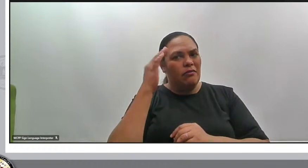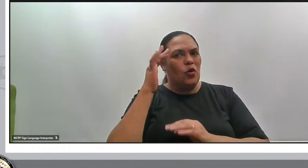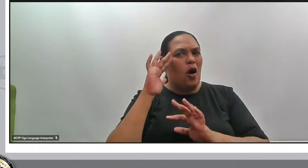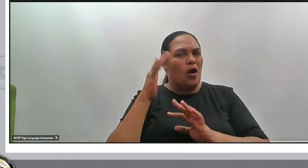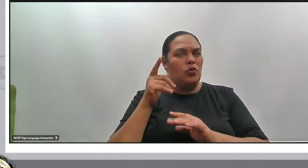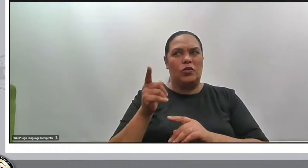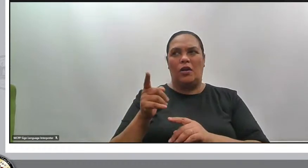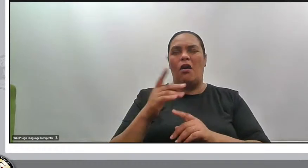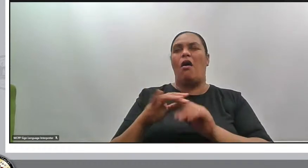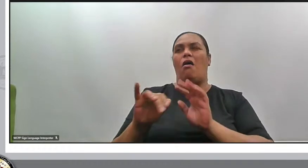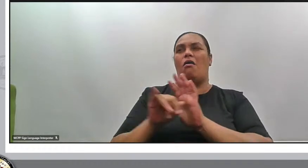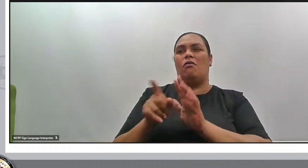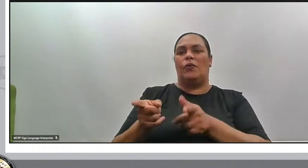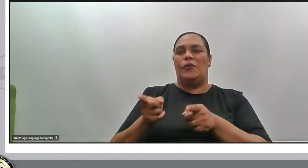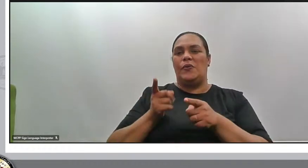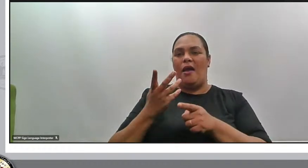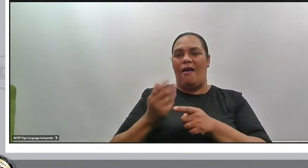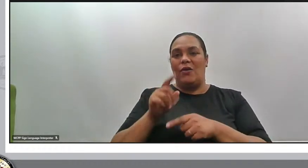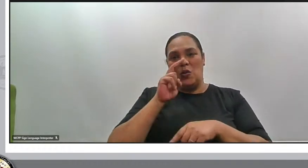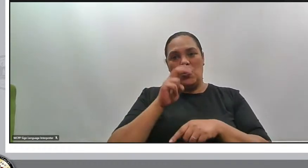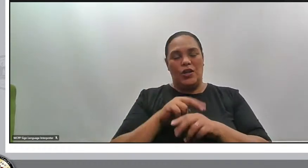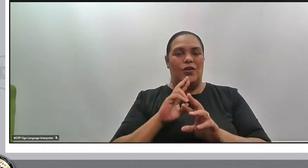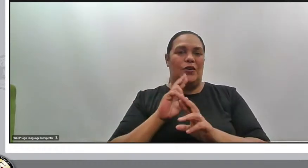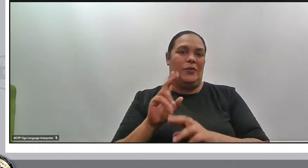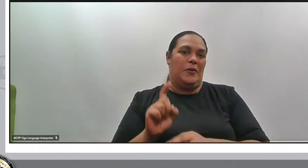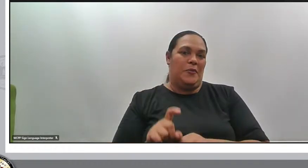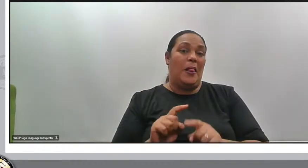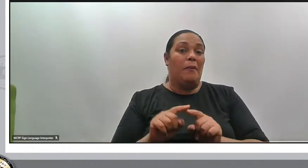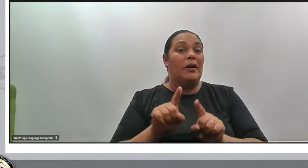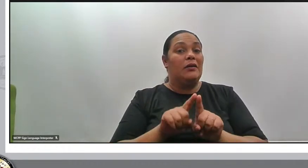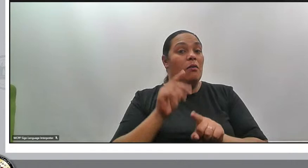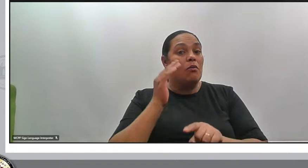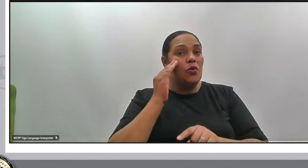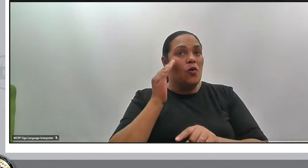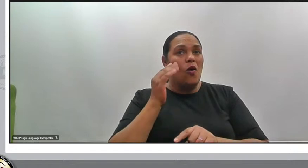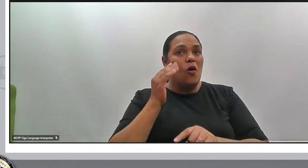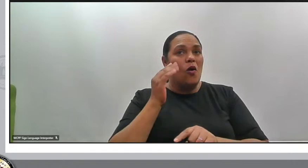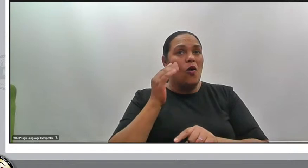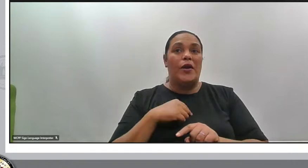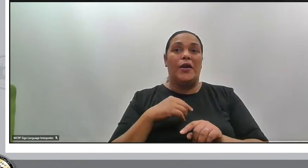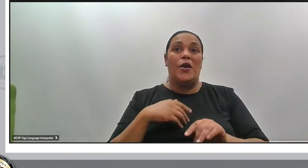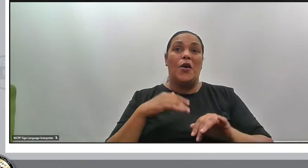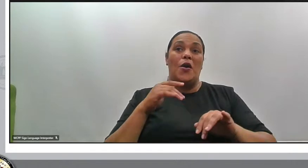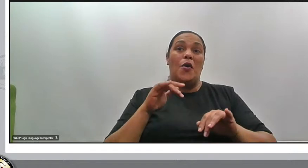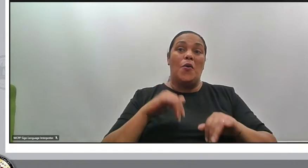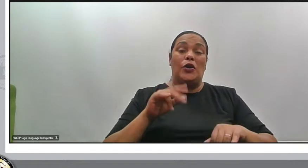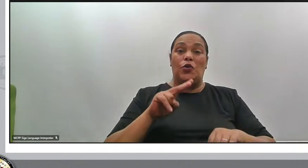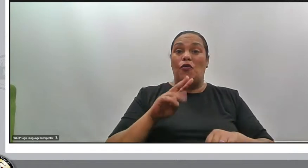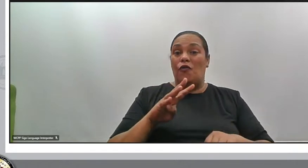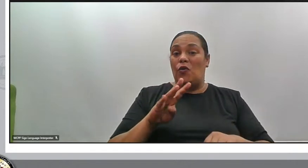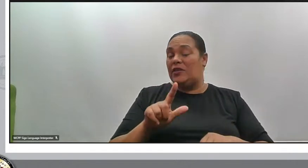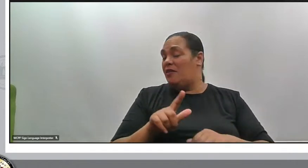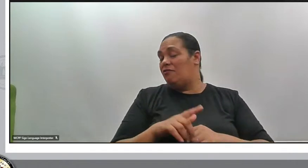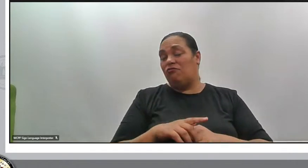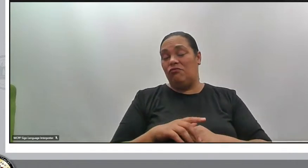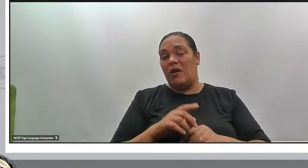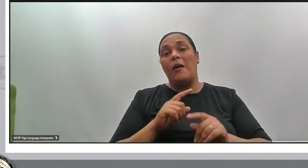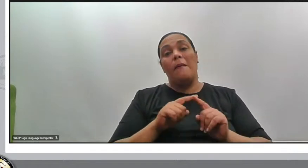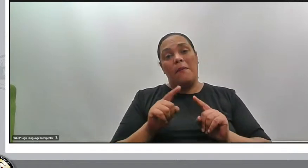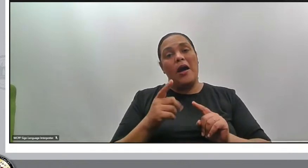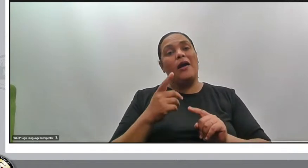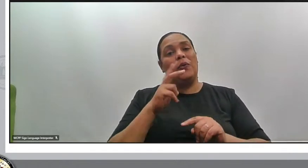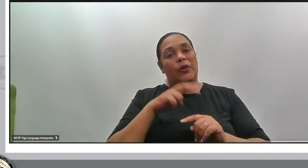threat. You need to respond, but we also know that we are not awake 24/7 and that we should be able